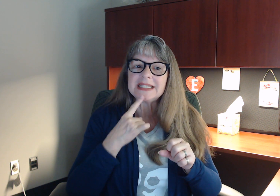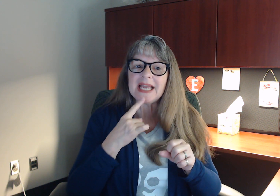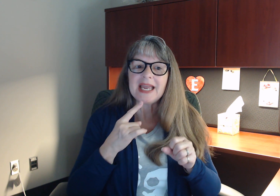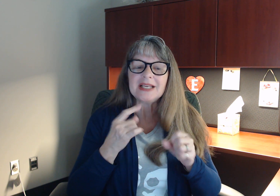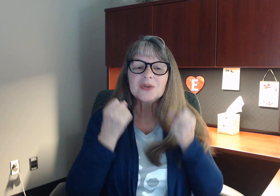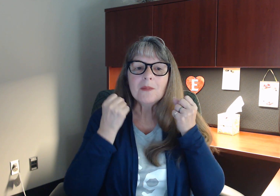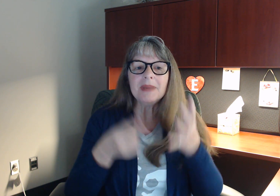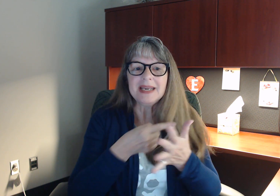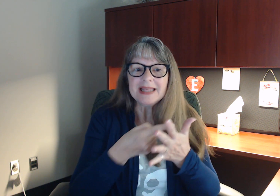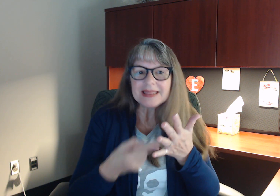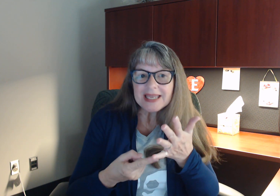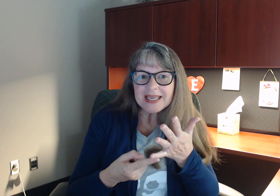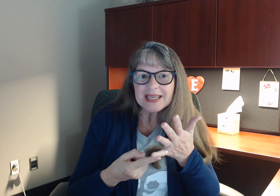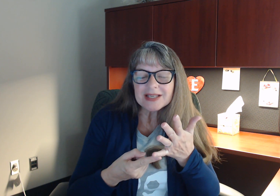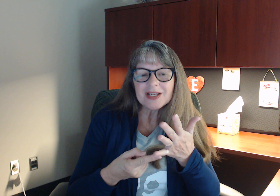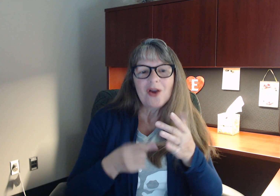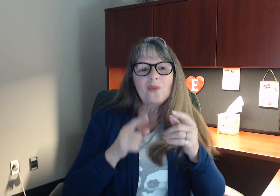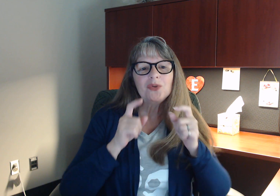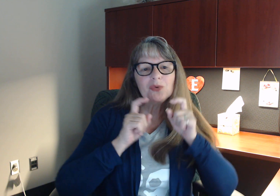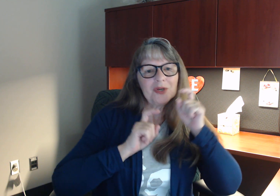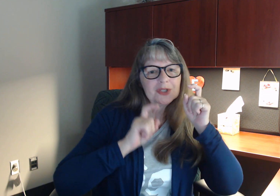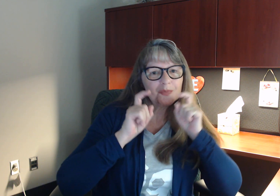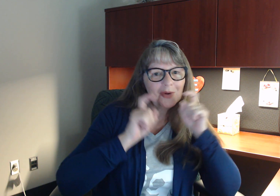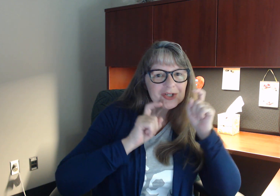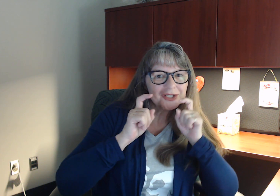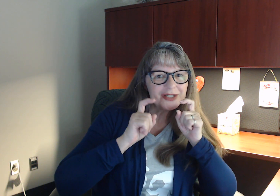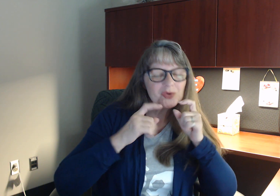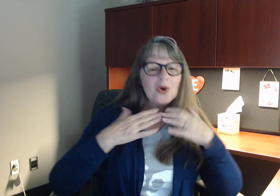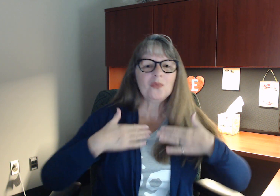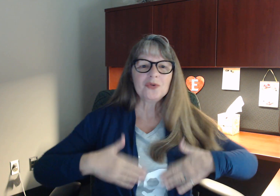say so many things with your expressions, with your